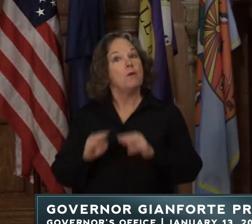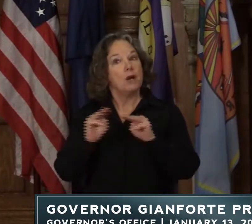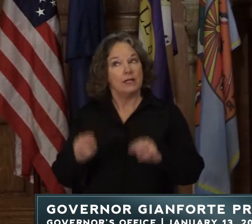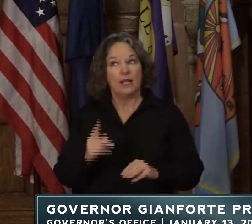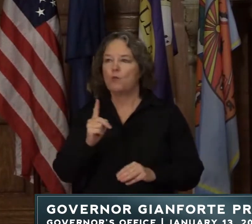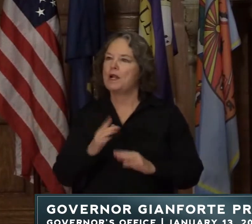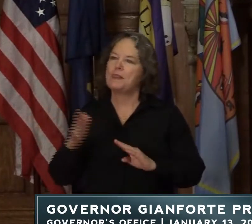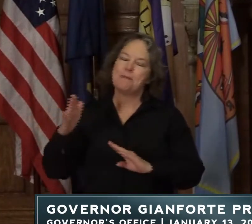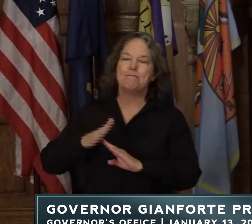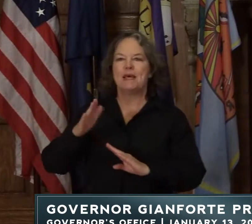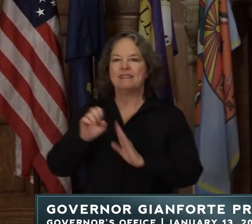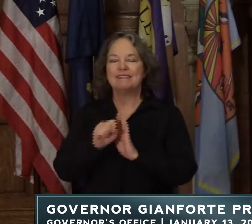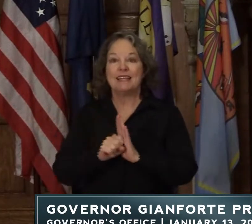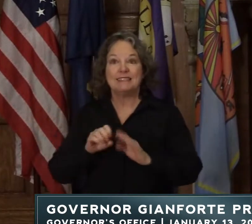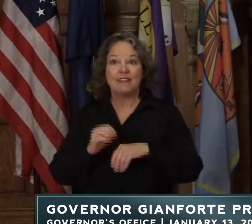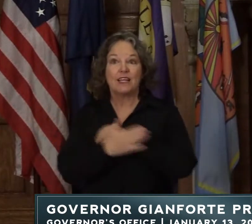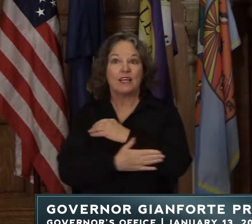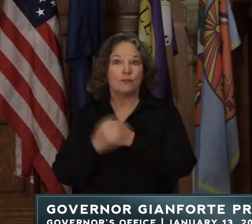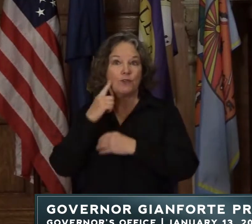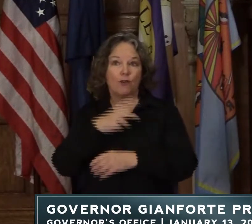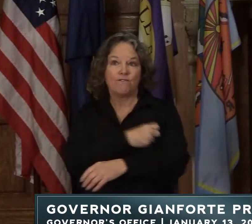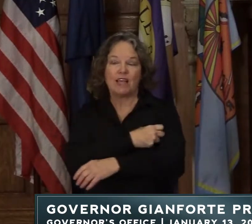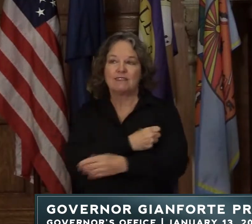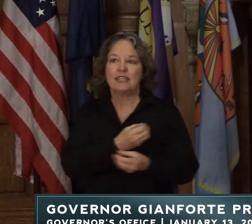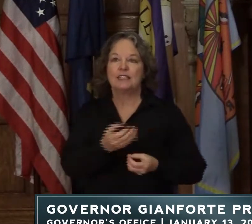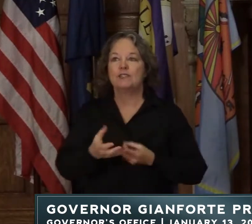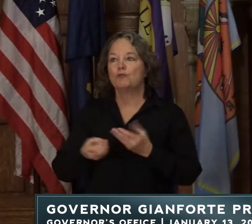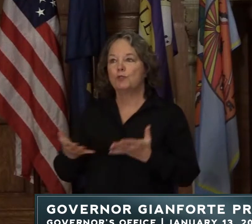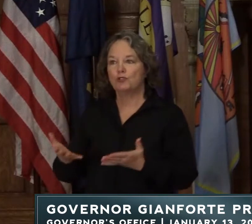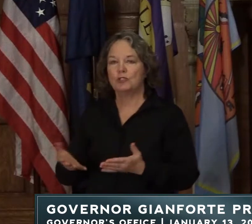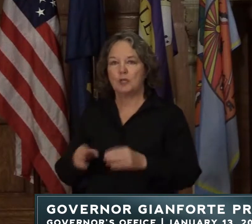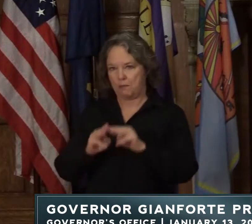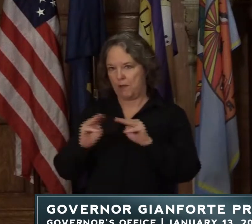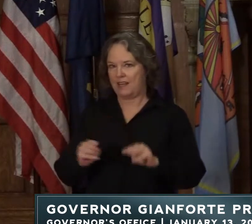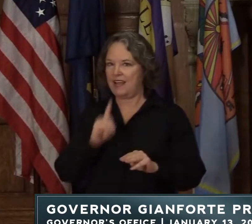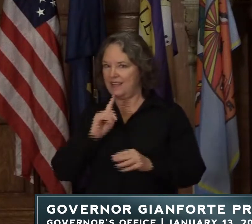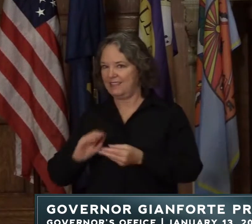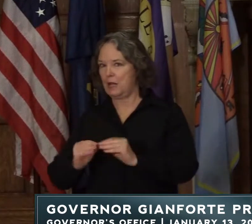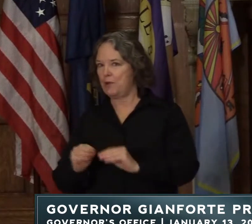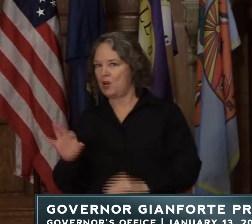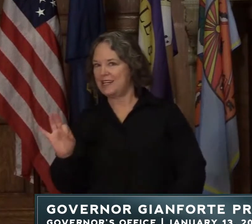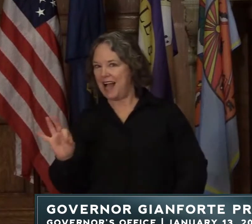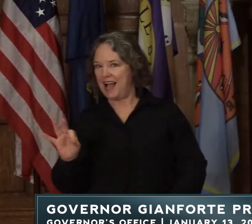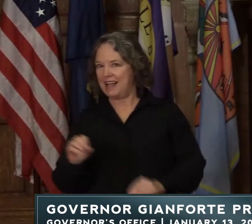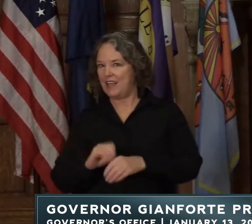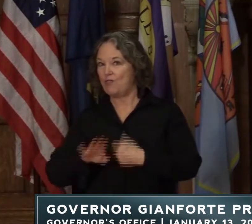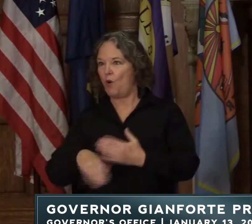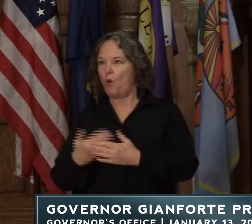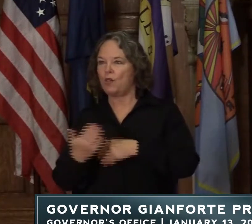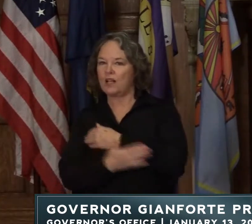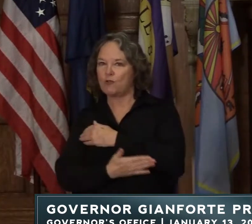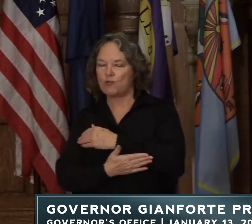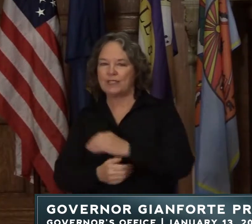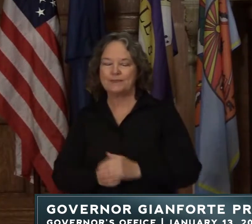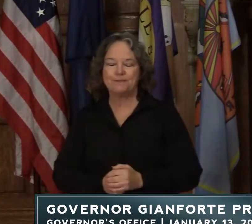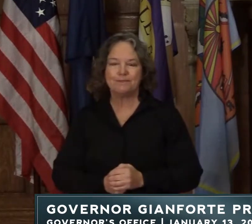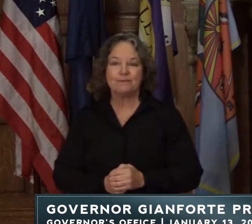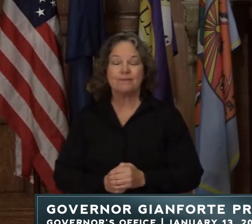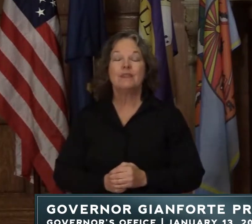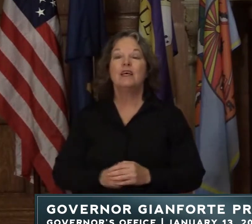in the country for vaccine distribution. Montana ranks 9th in the country. As of yesterday,